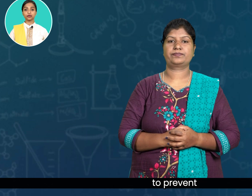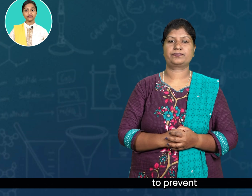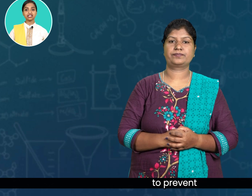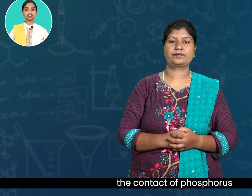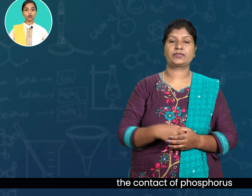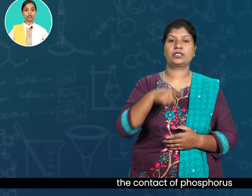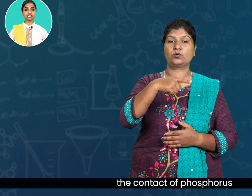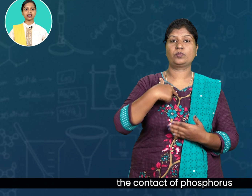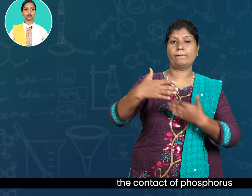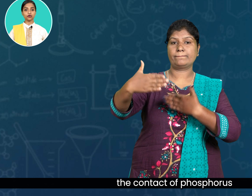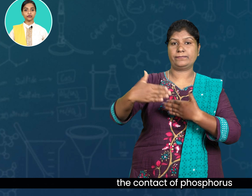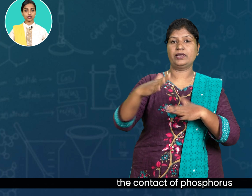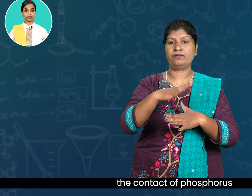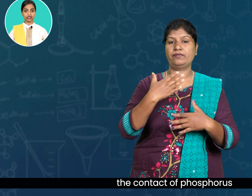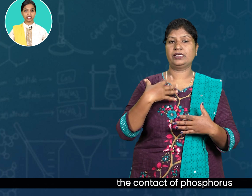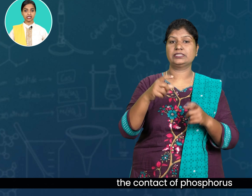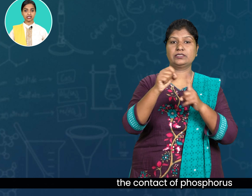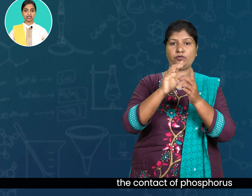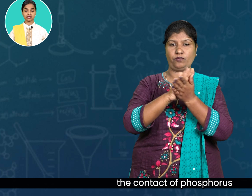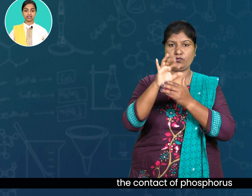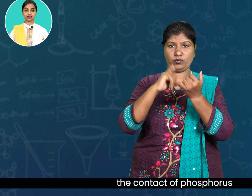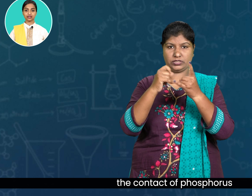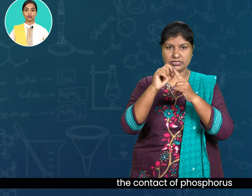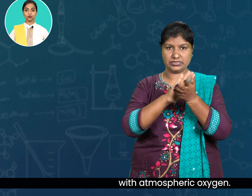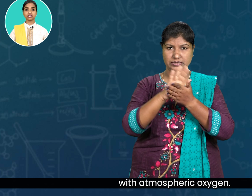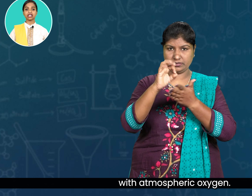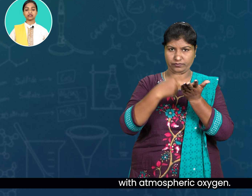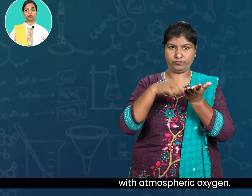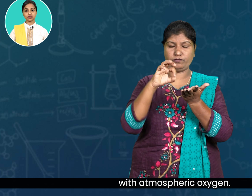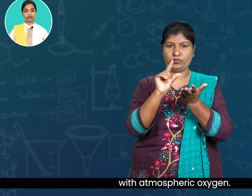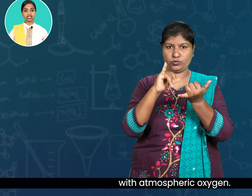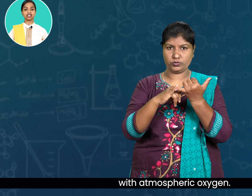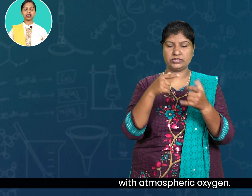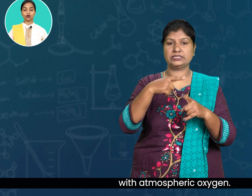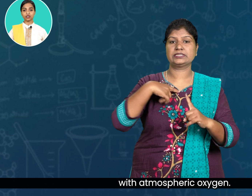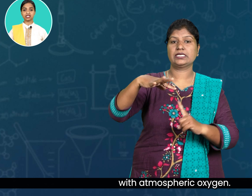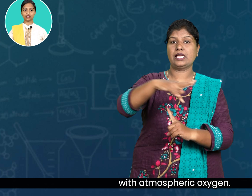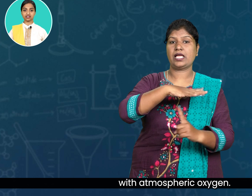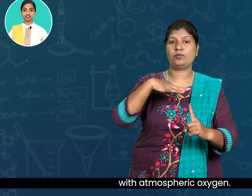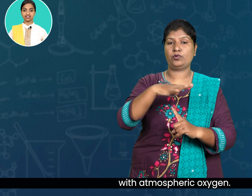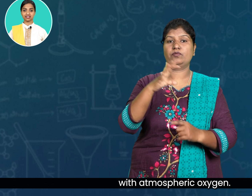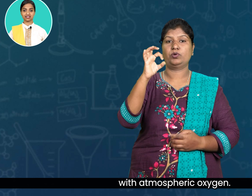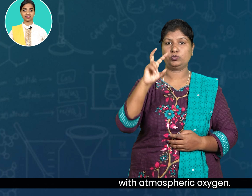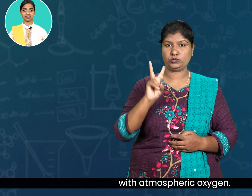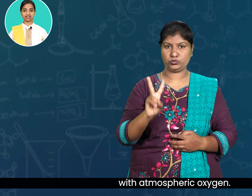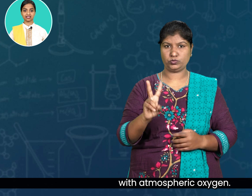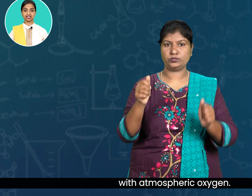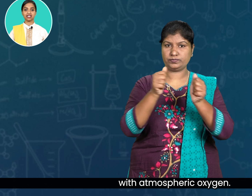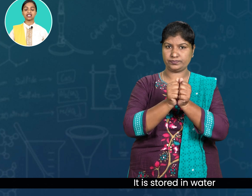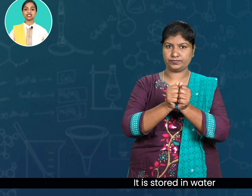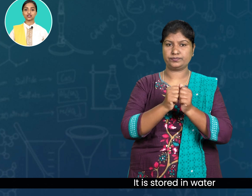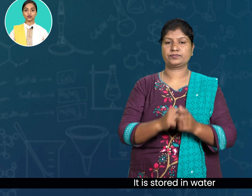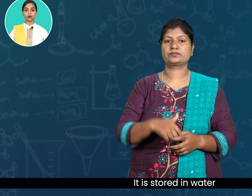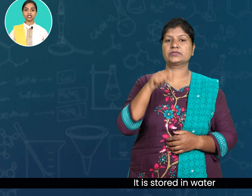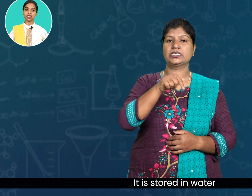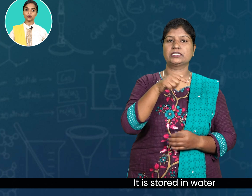To prevent the contact of phosphorus with atmospheric oxygen,